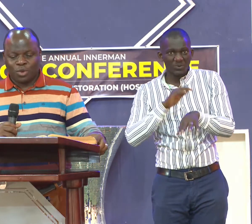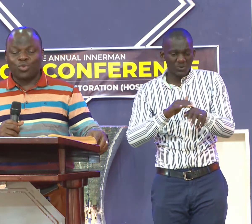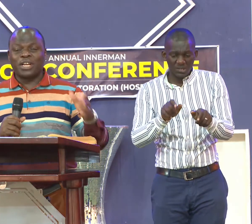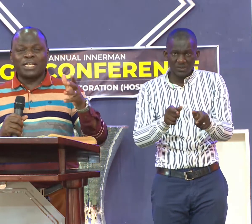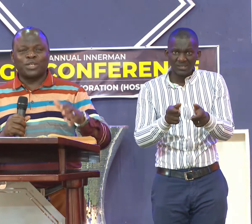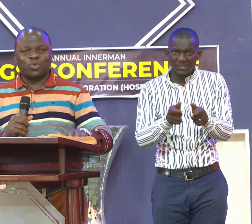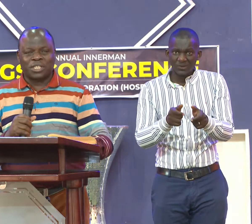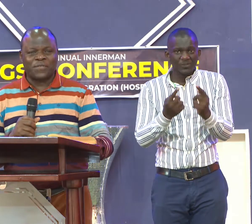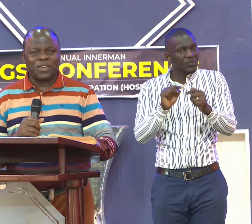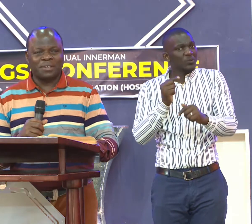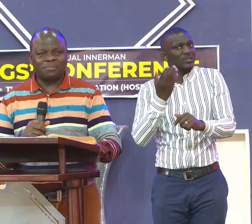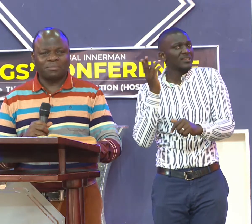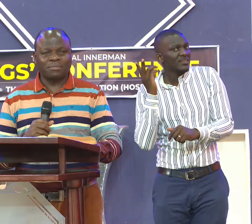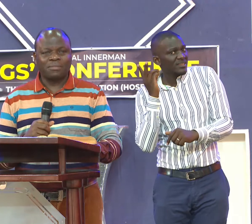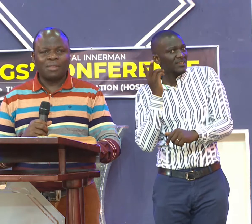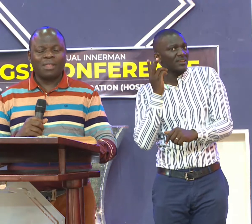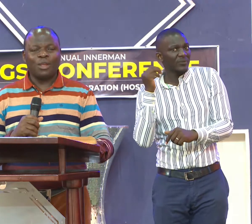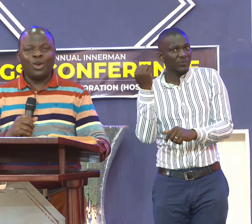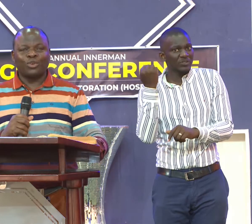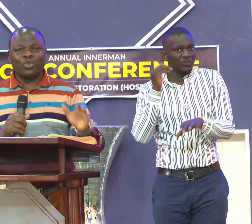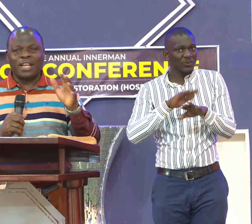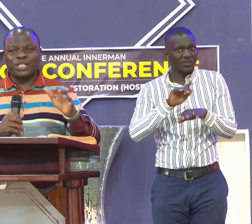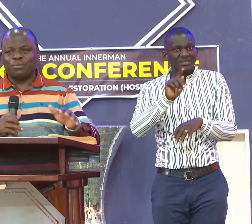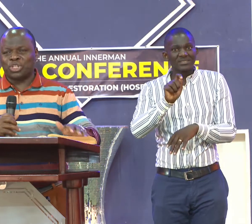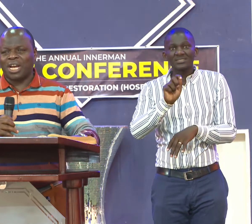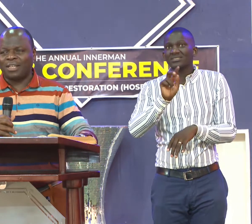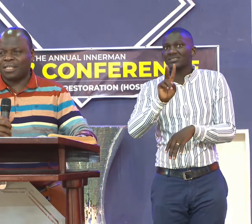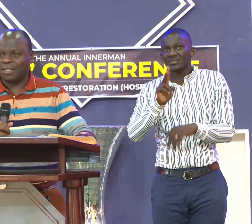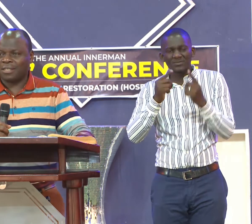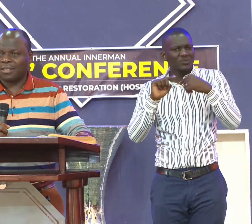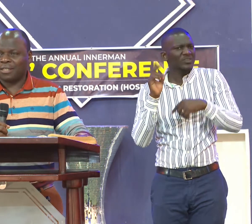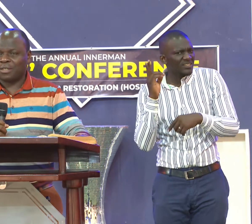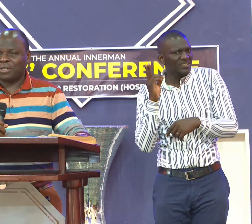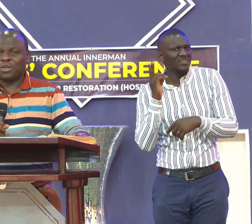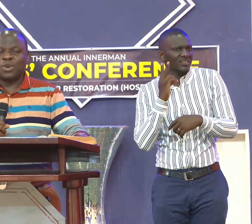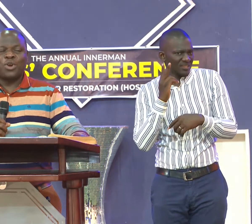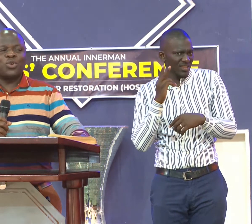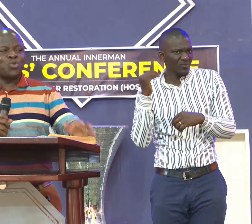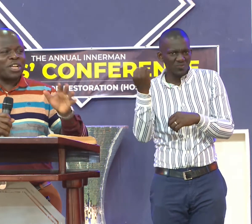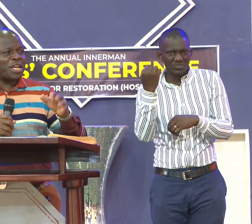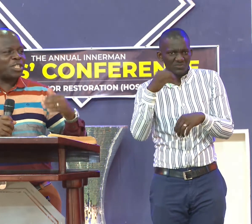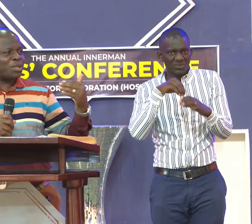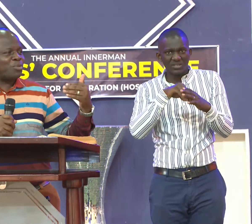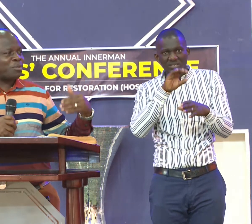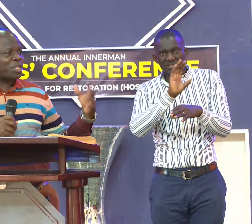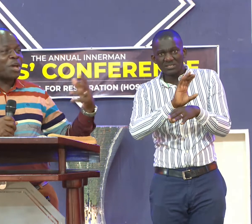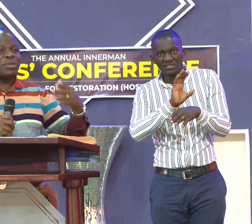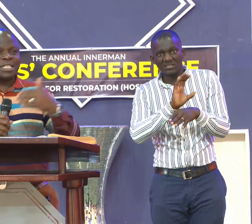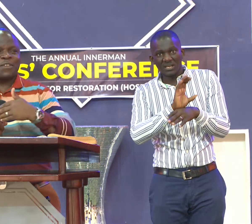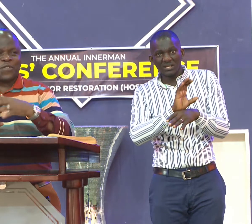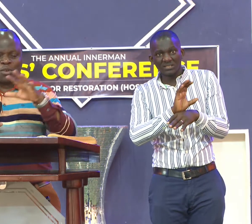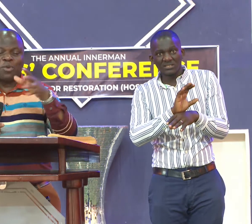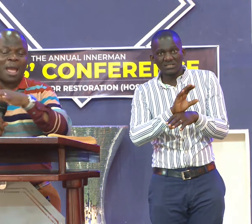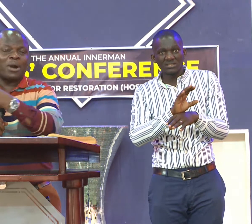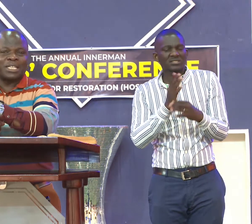on the radio. TV. We hear the gospel and watch the gospel on TV. Church. We hear the gospel in church.